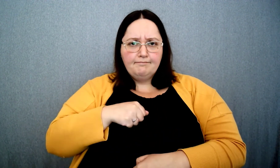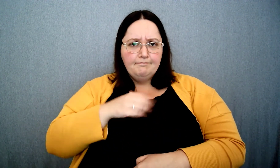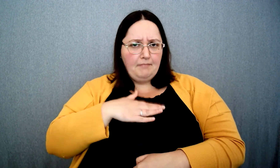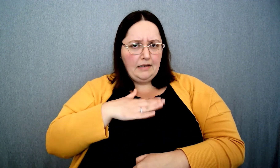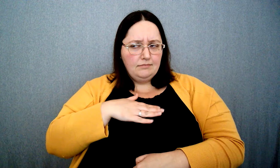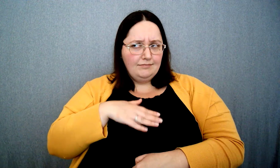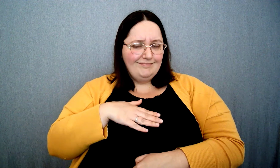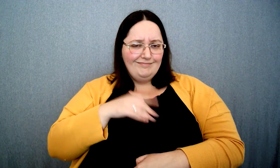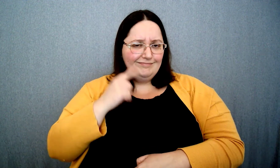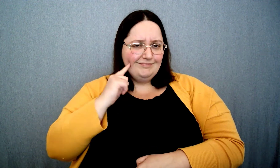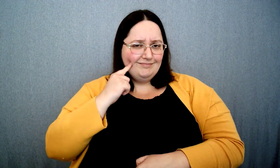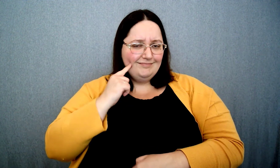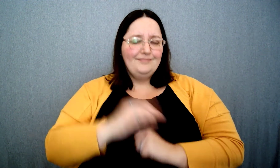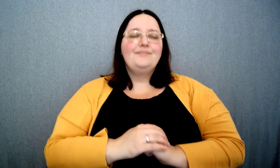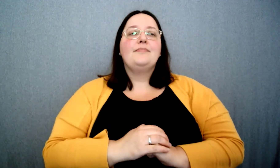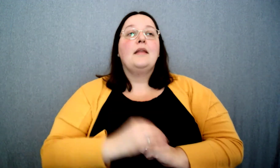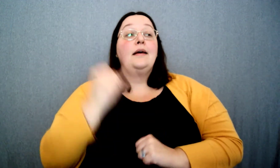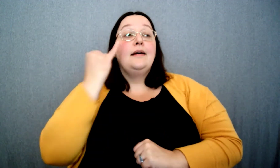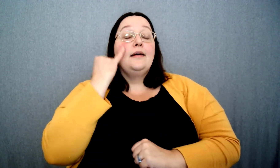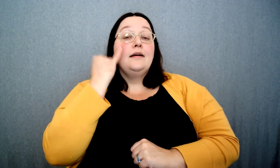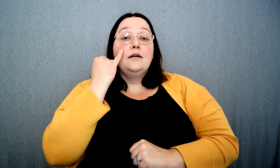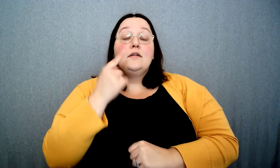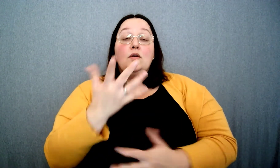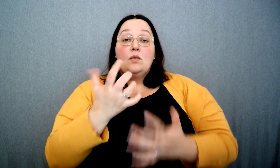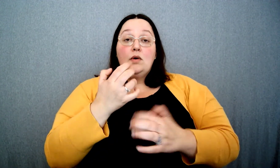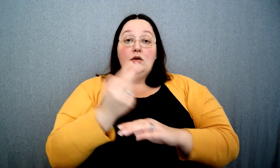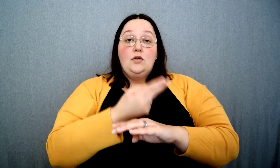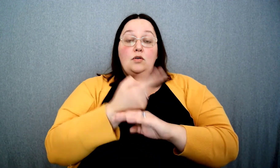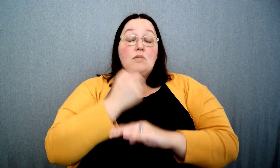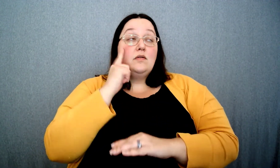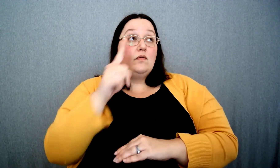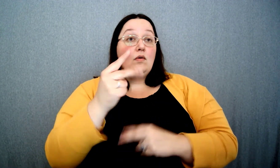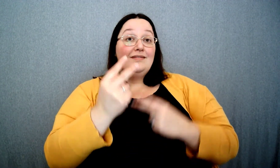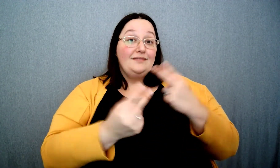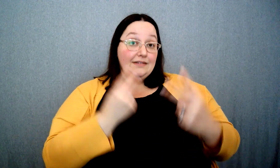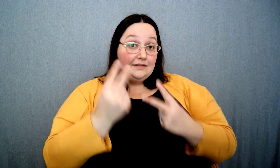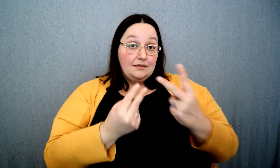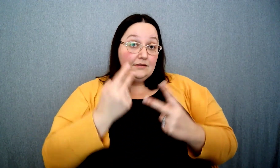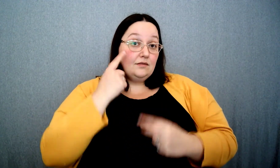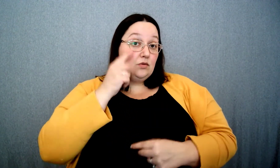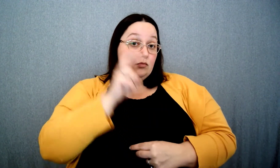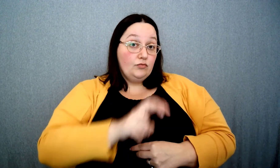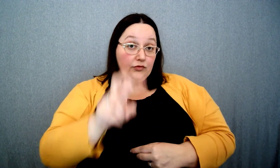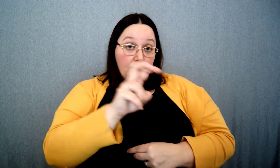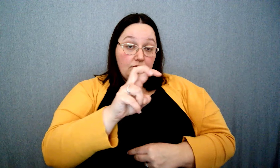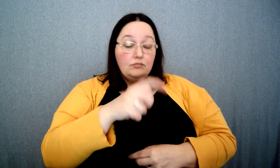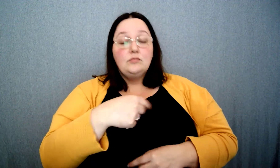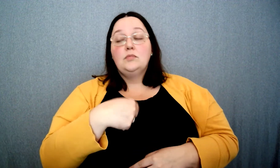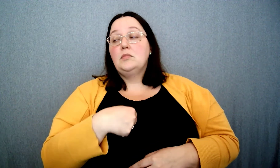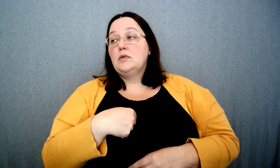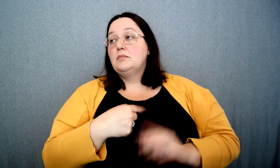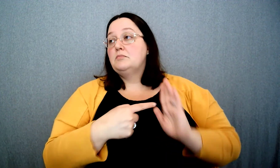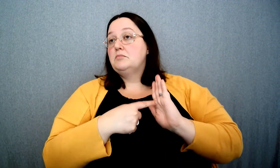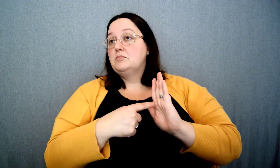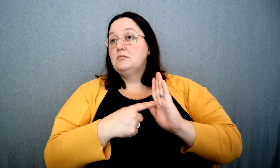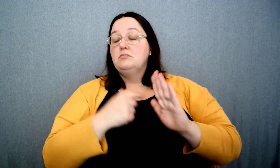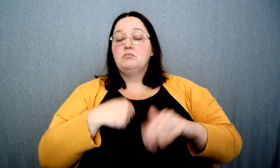The candy is mine, don't touch. You can also use it, though, to say that you have visited somewhere. You have traveled to a